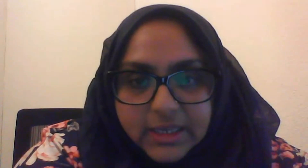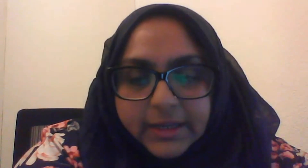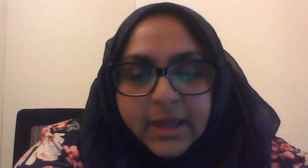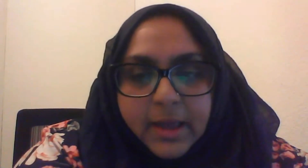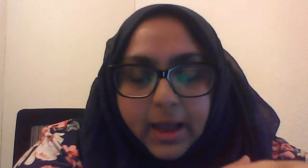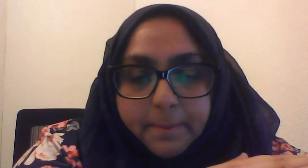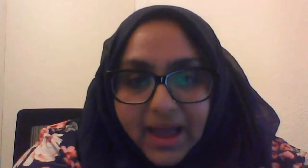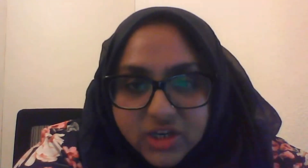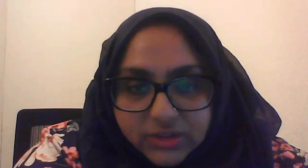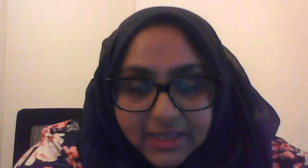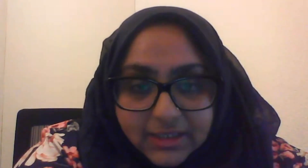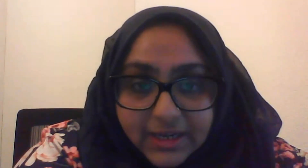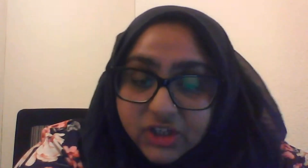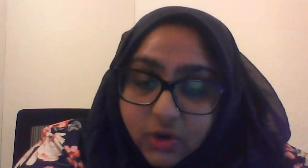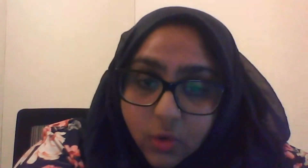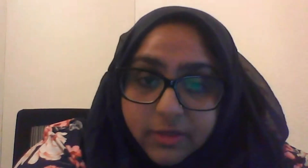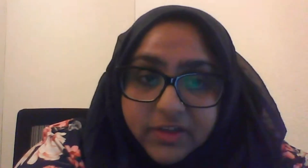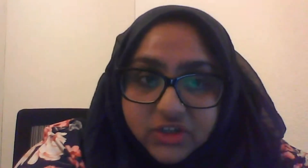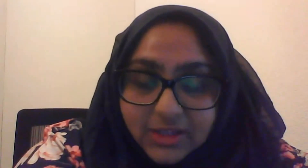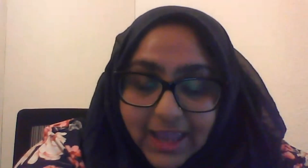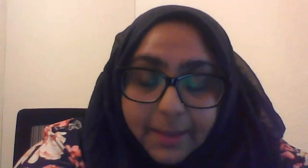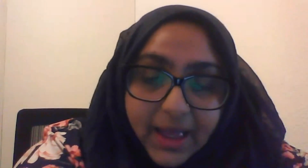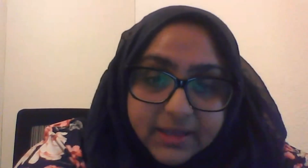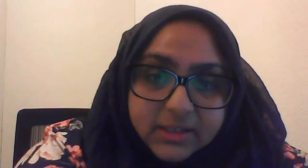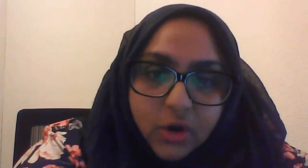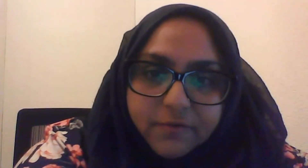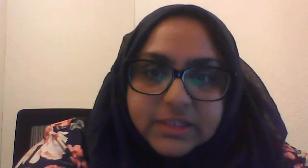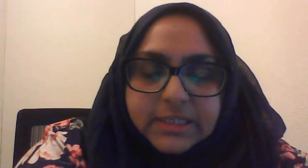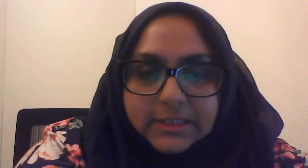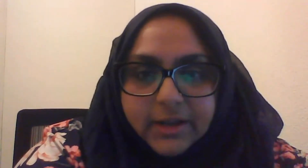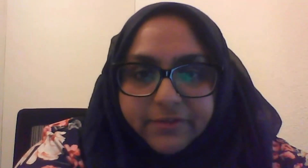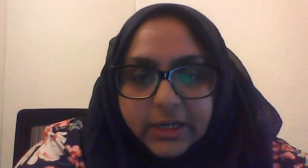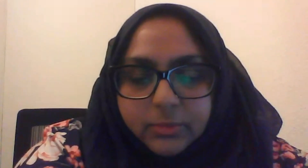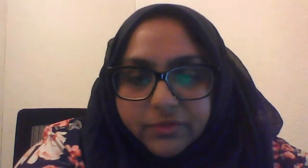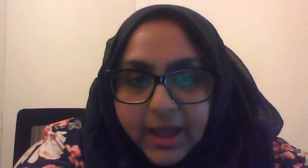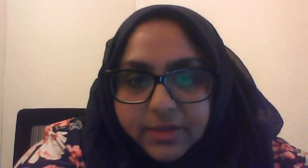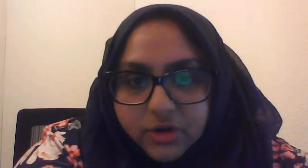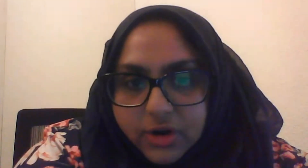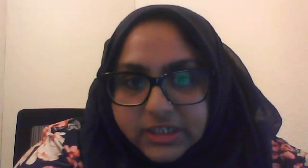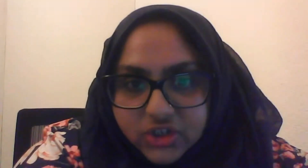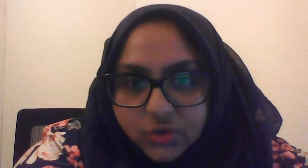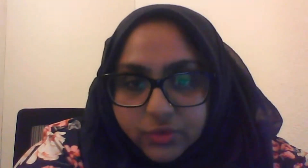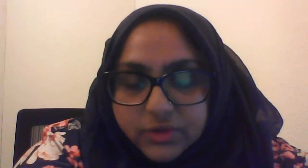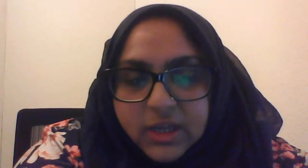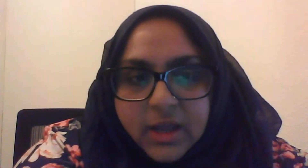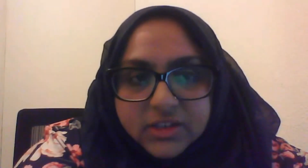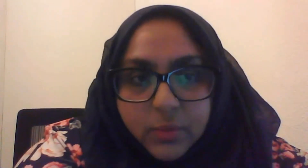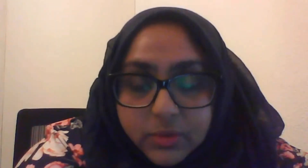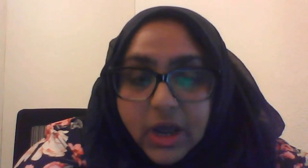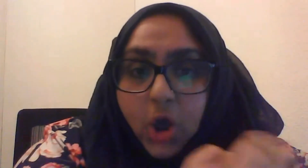tracing, manual testing, and actually all of the features that the app has is obviously still available via the non-digital routes. So we would hope